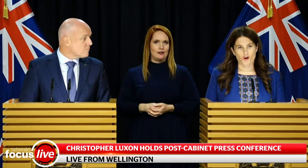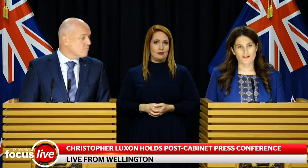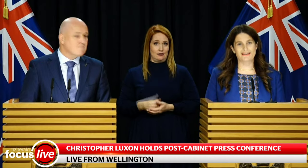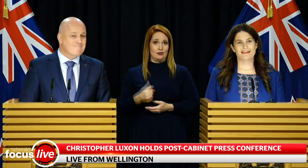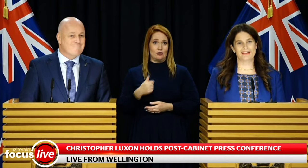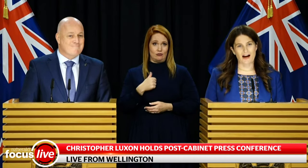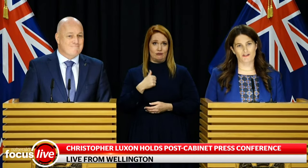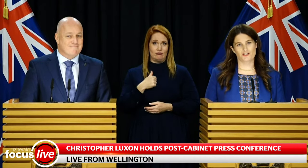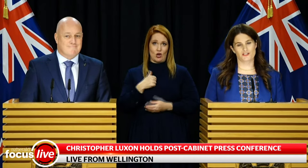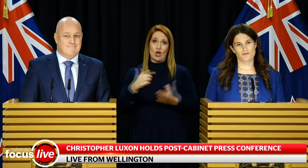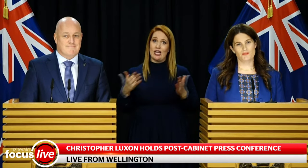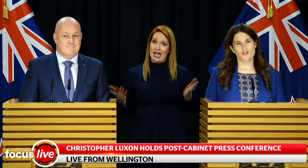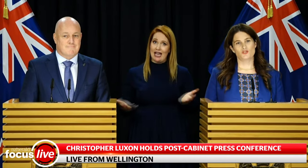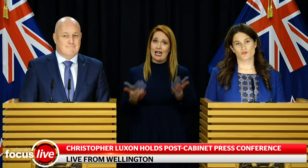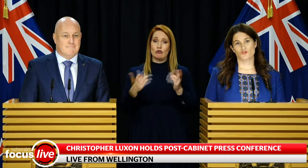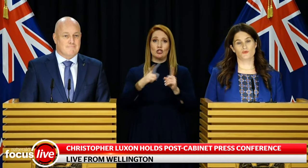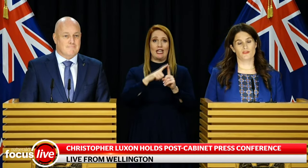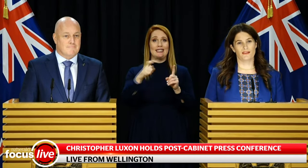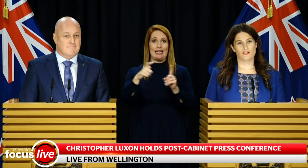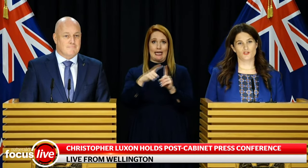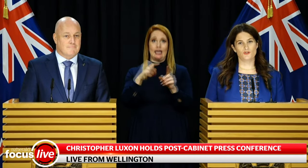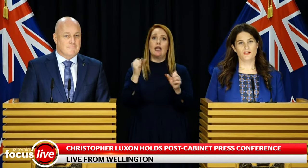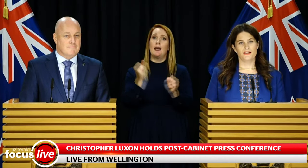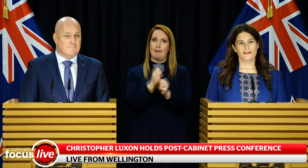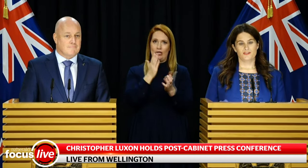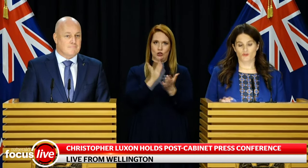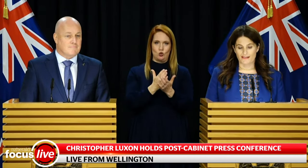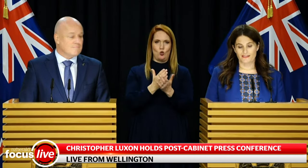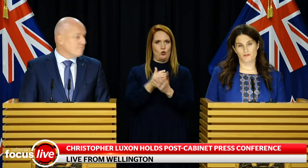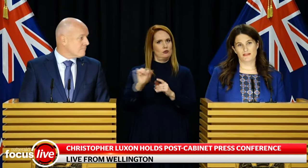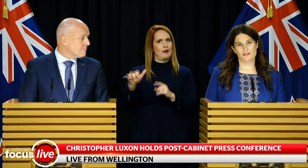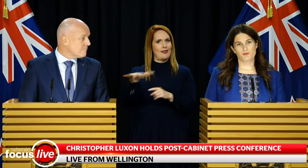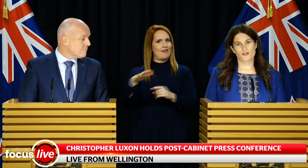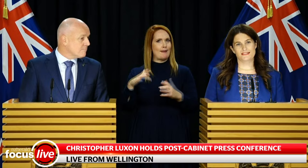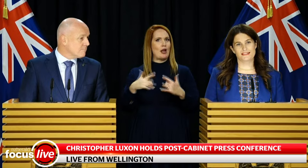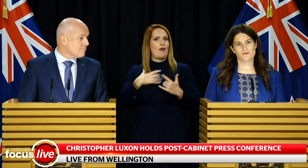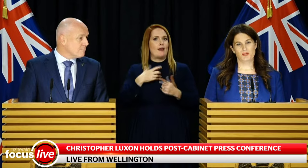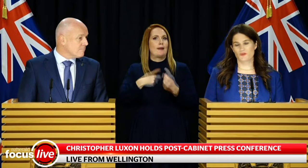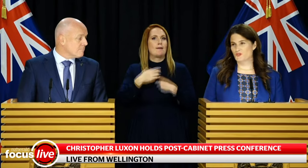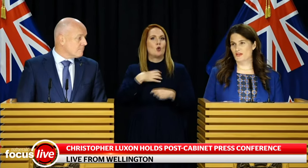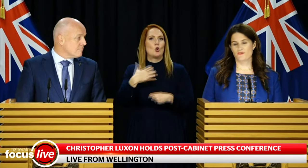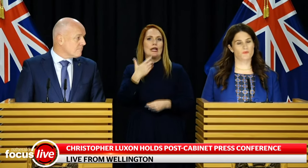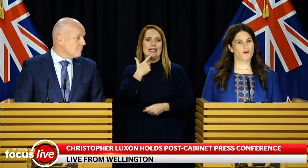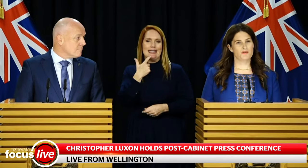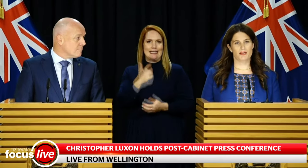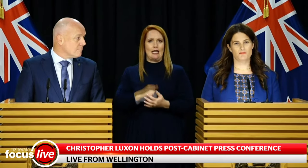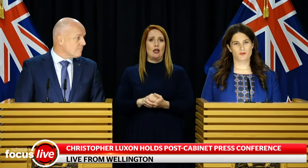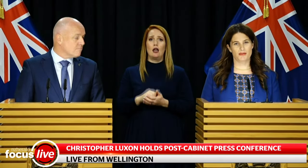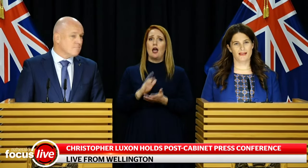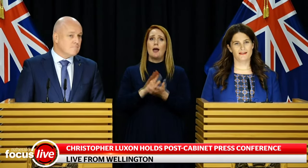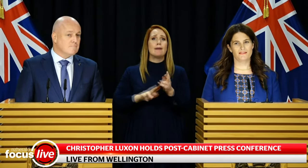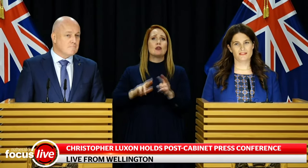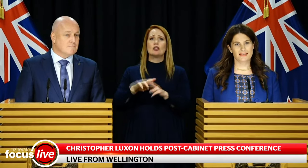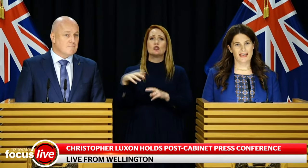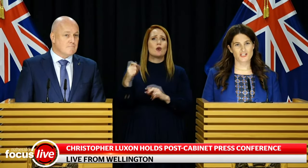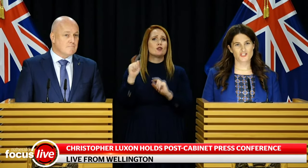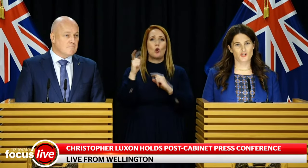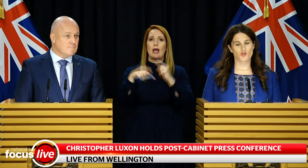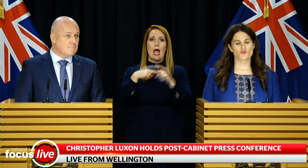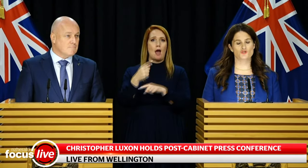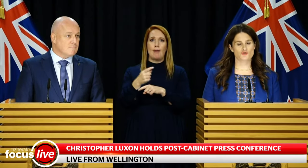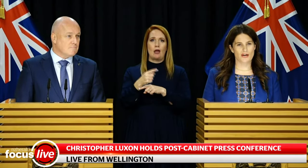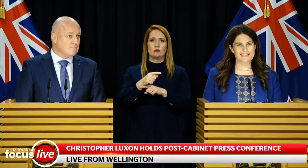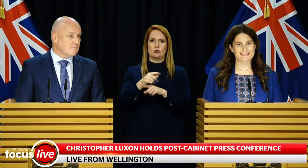just strongly encourage them to ensure that they do. The great thing about this policy is parents don't have to worry about a middleman. This